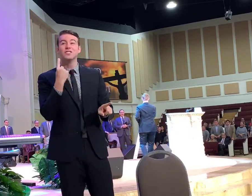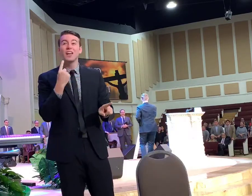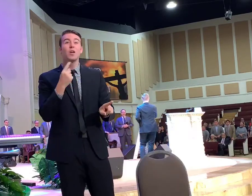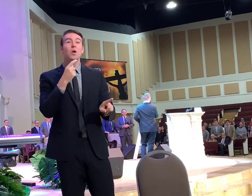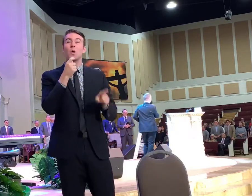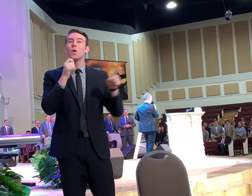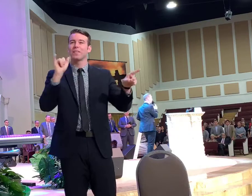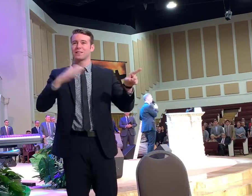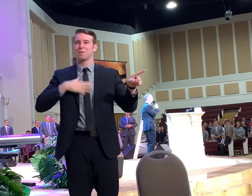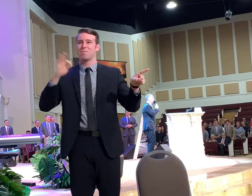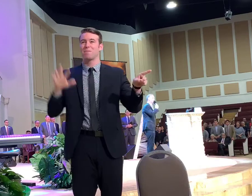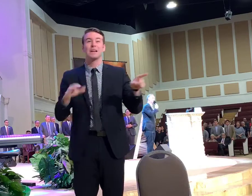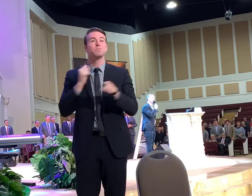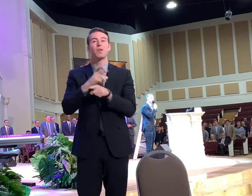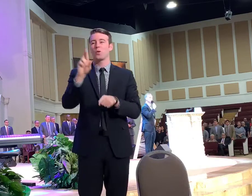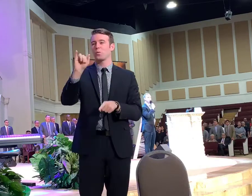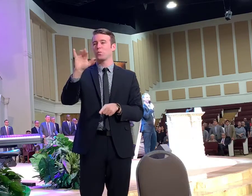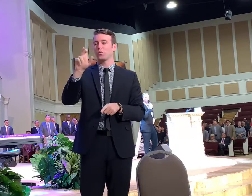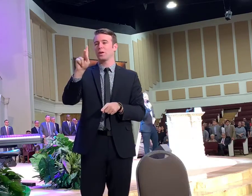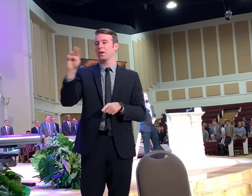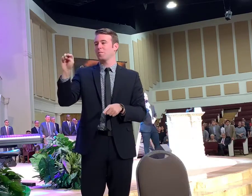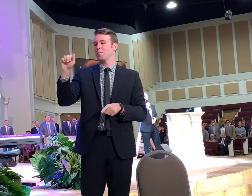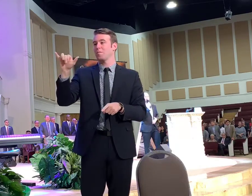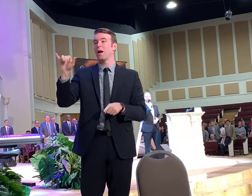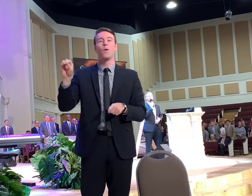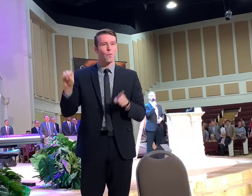That was my pastor, Pastor Rick Mayo.